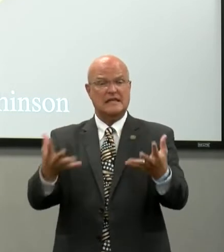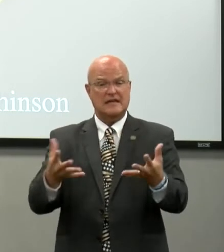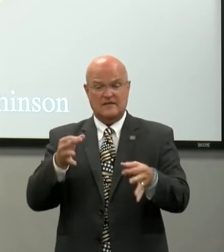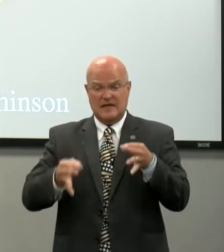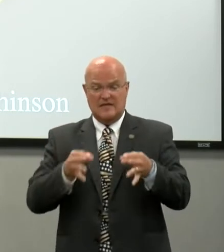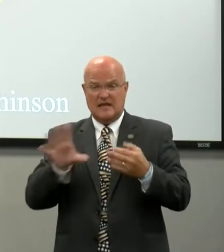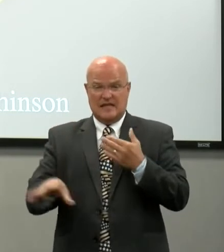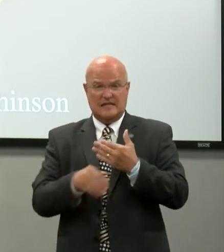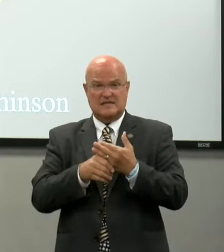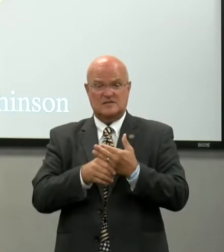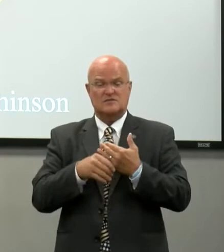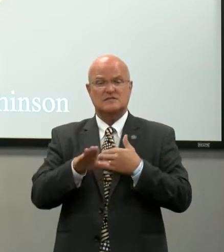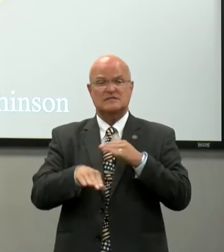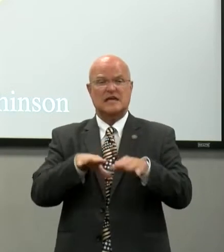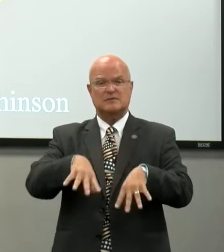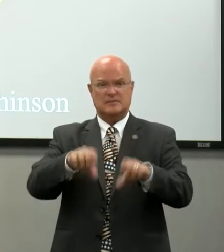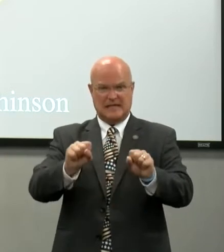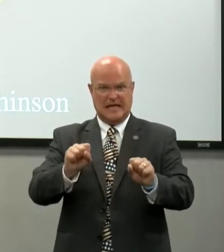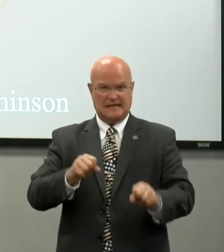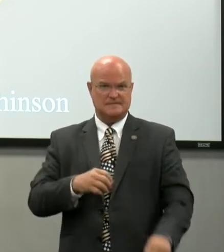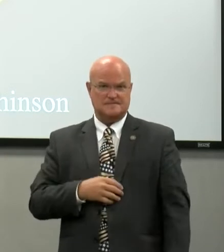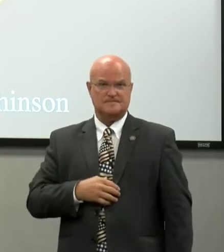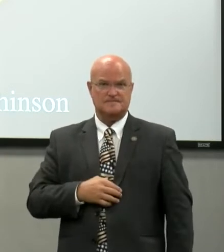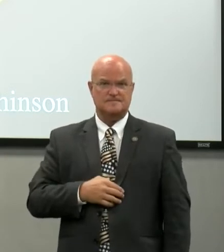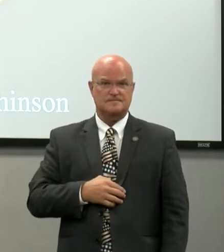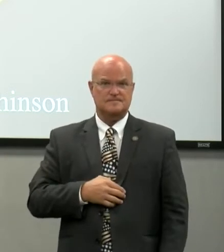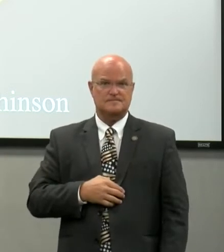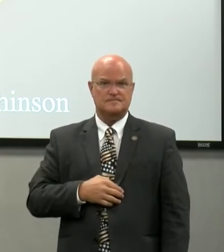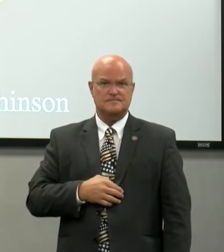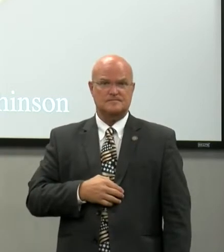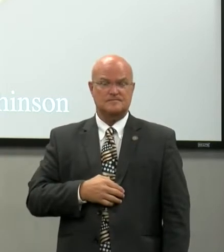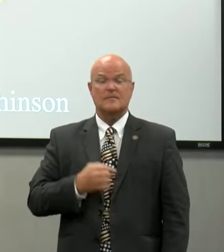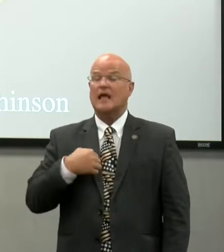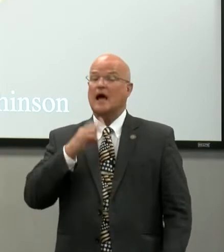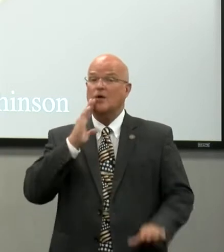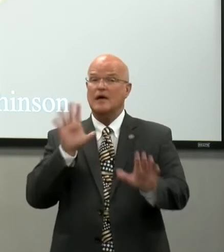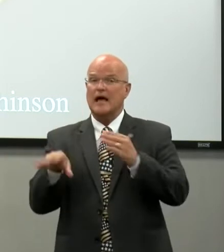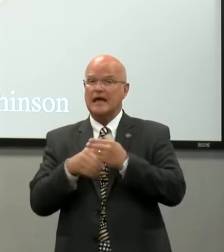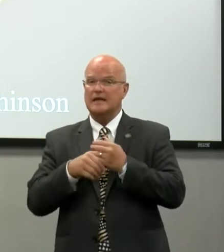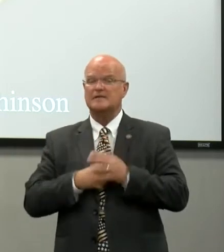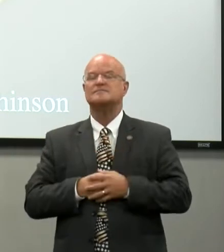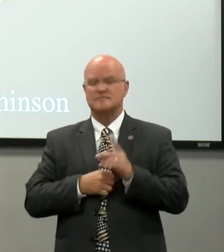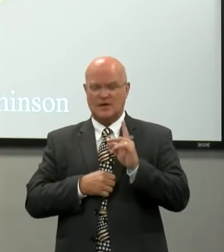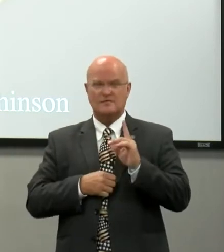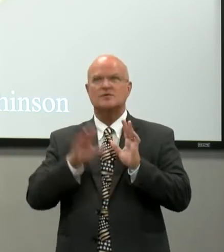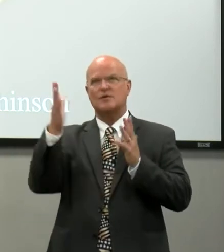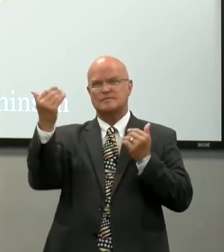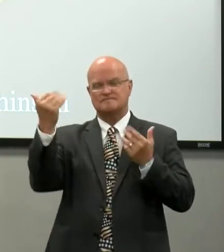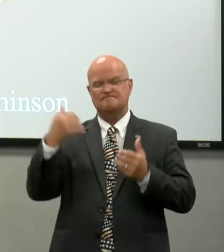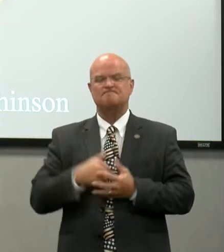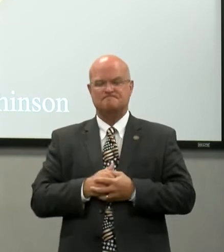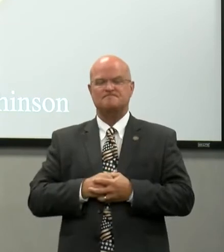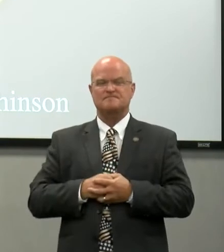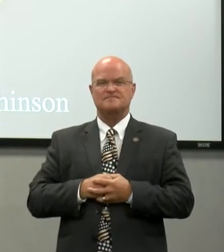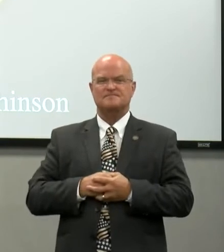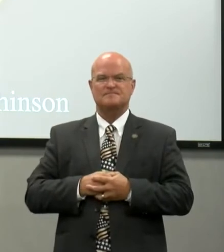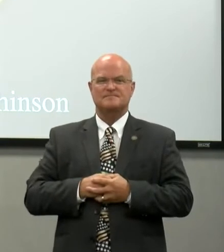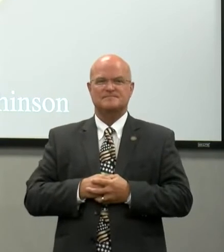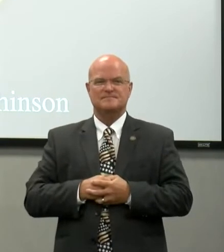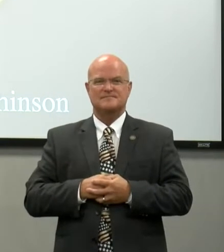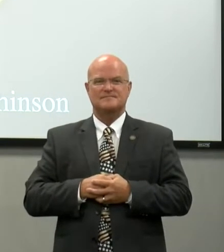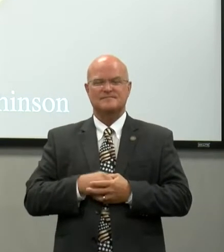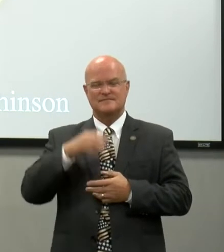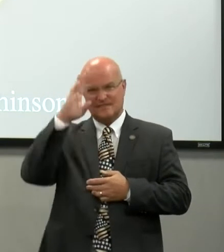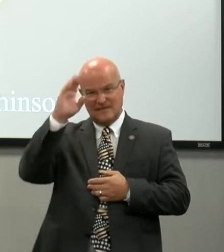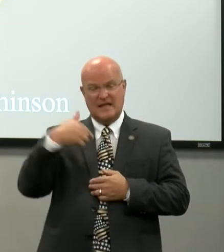whether there's any additional steps that should be taken. And I will add— Governor, this is— Yeah. No, go ahead.